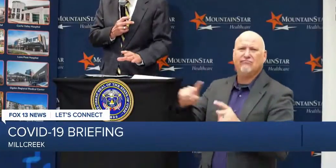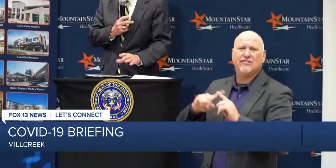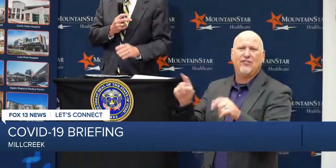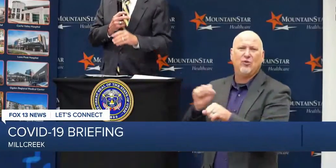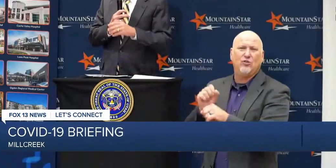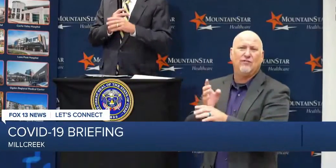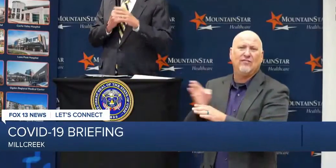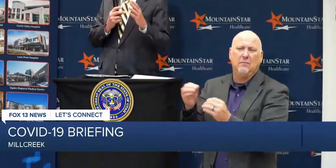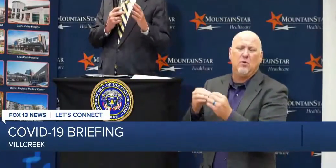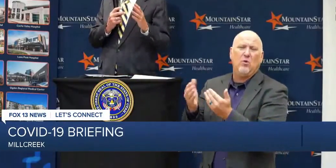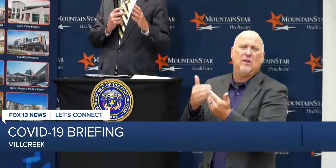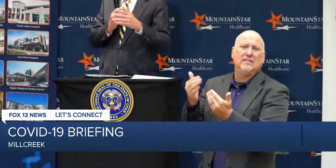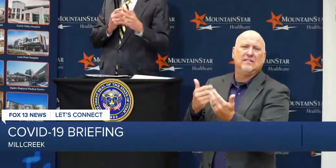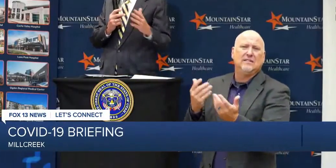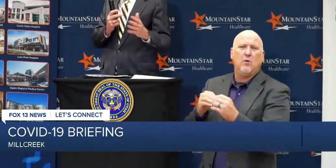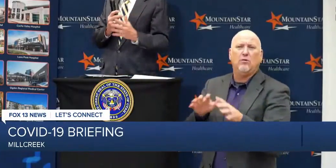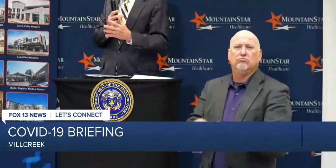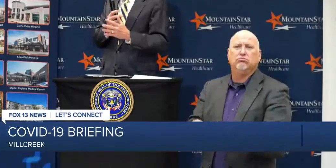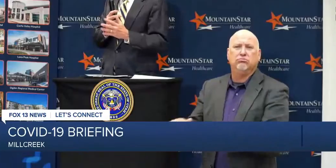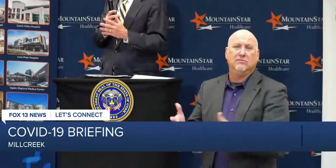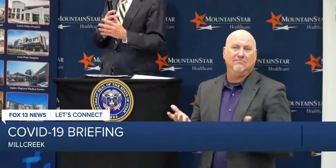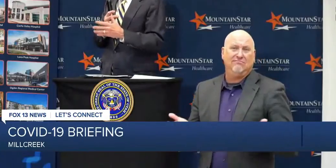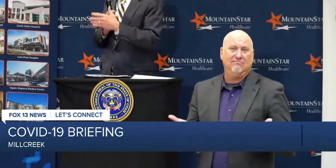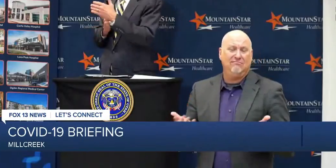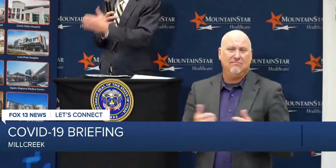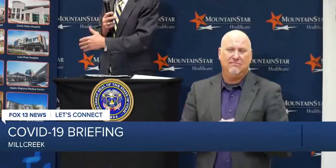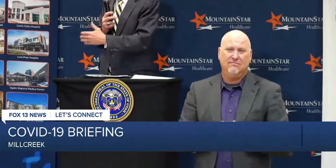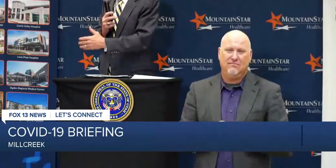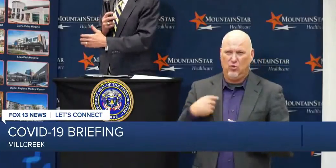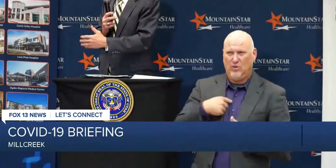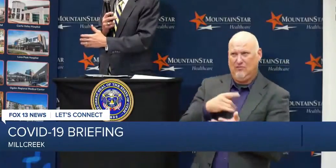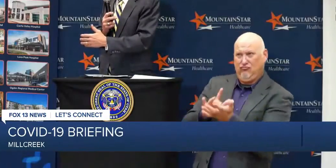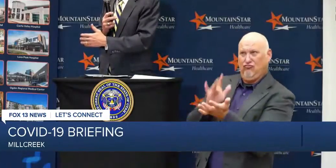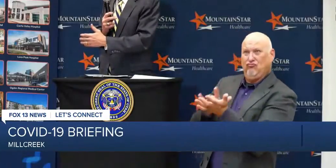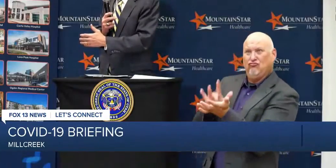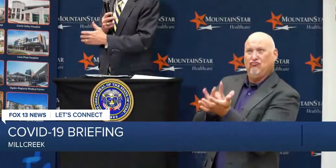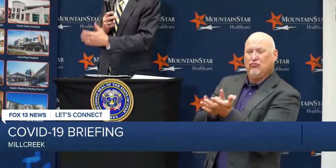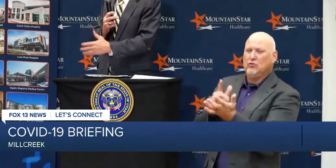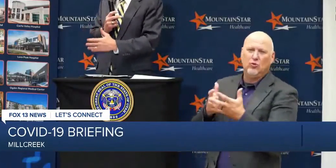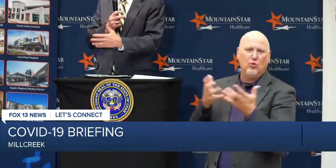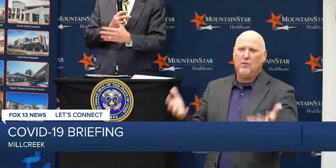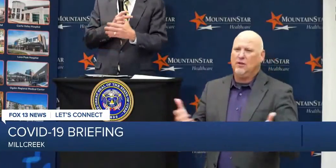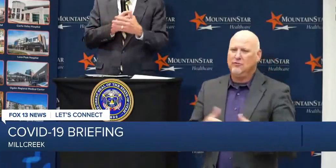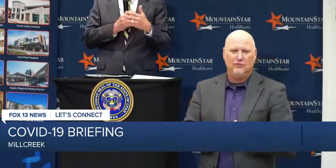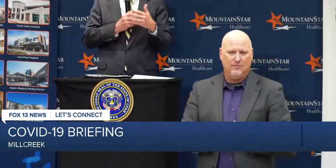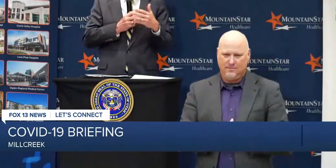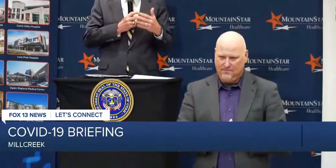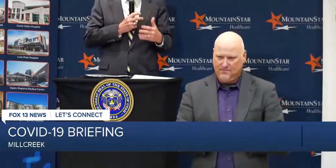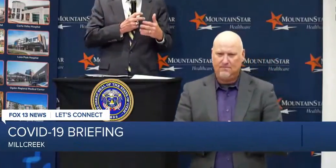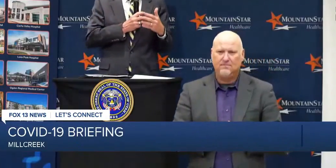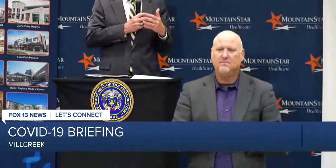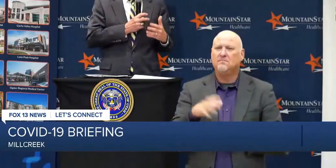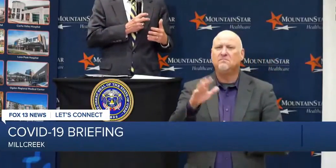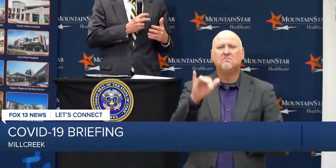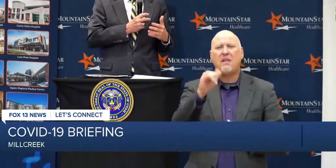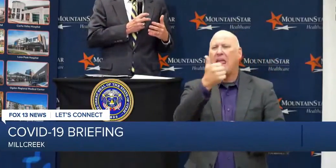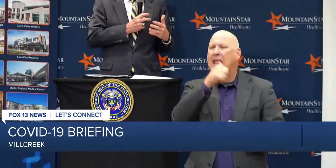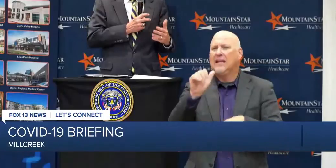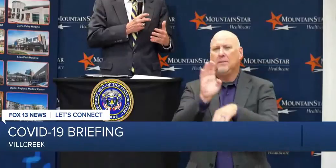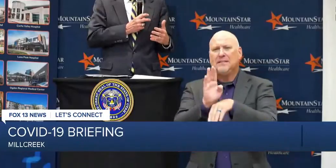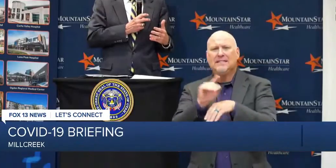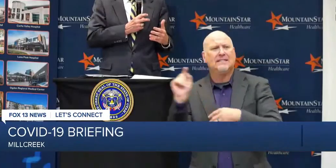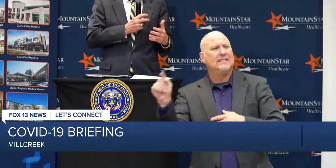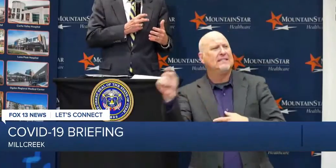out. Also, like every other business, this is a tight labor market. Everybody is competing for